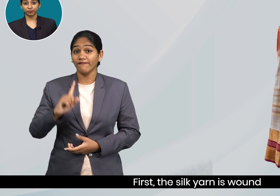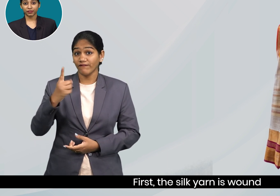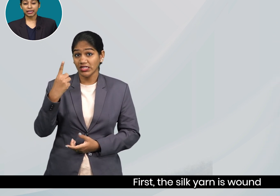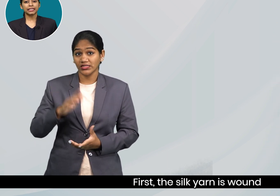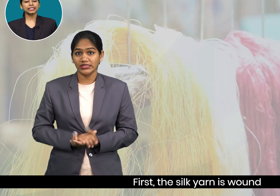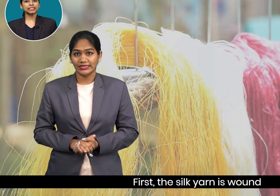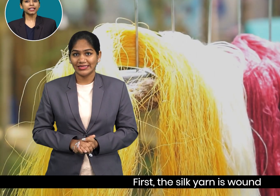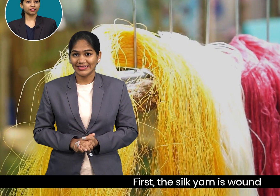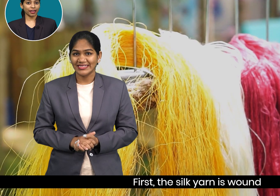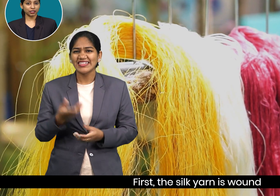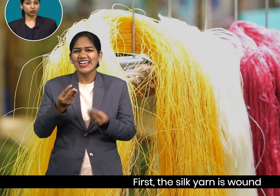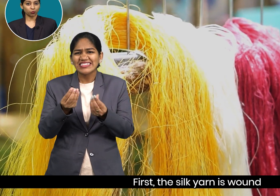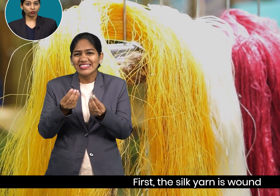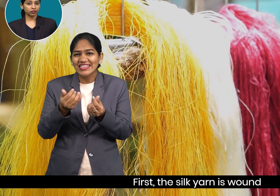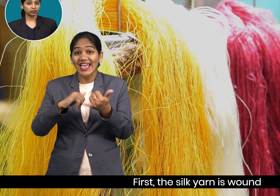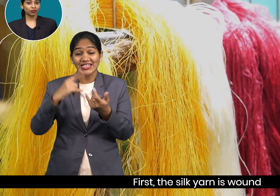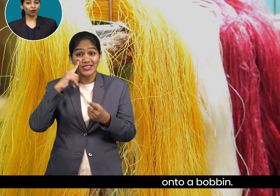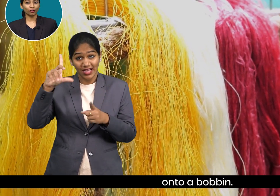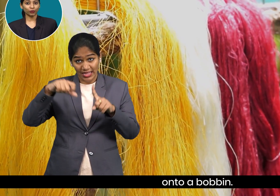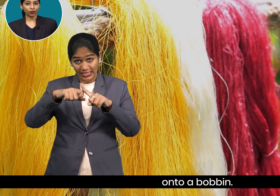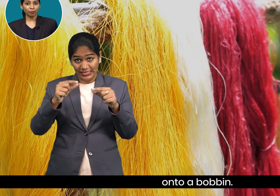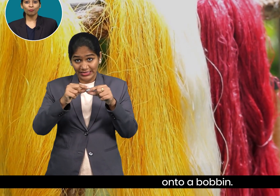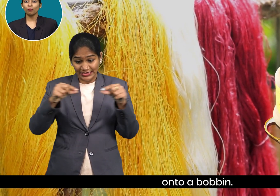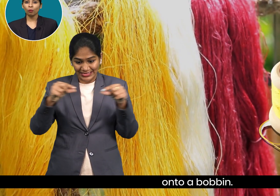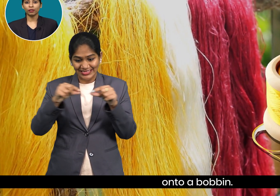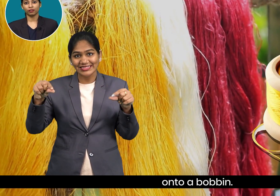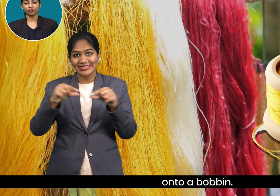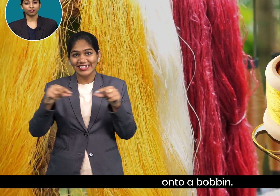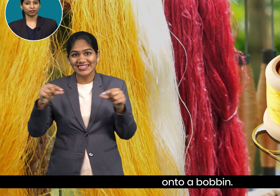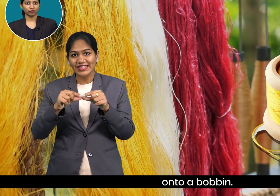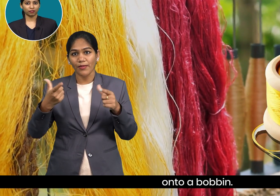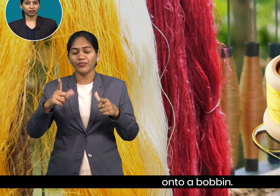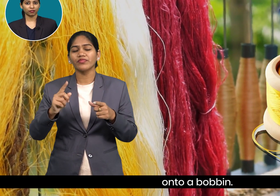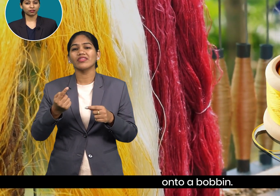First, the silk yarn is wound onto a bobbin.